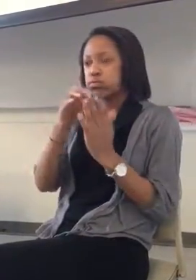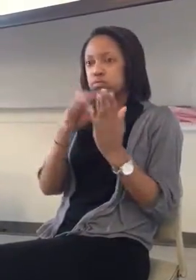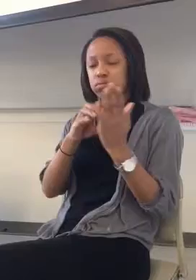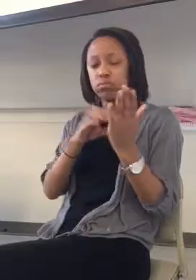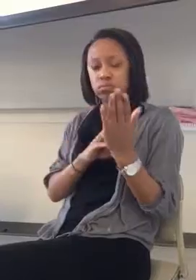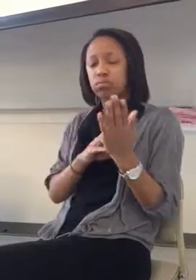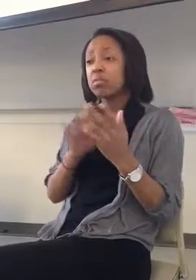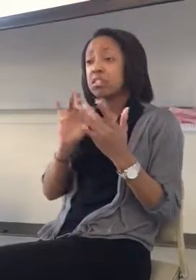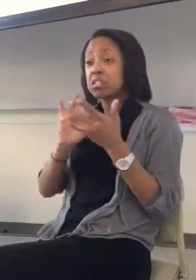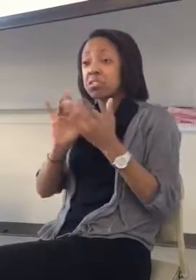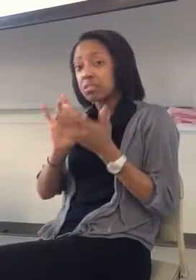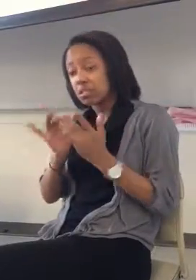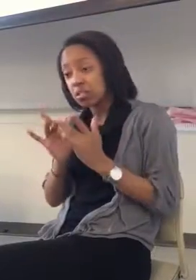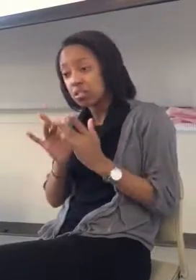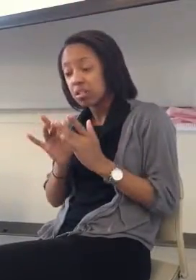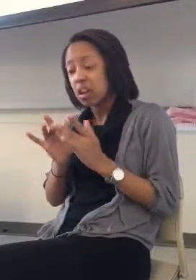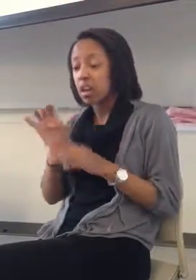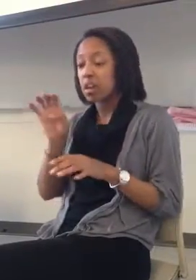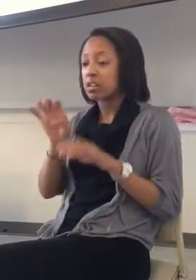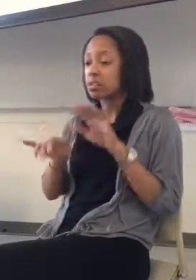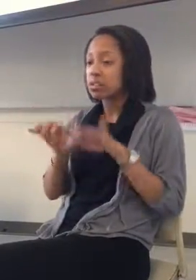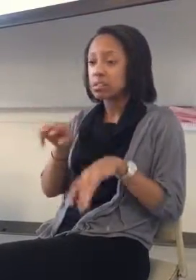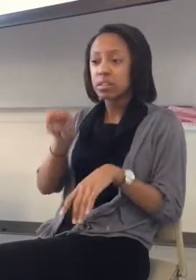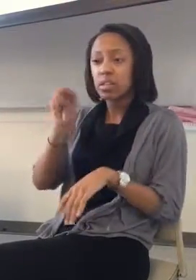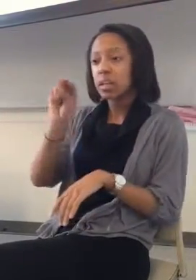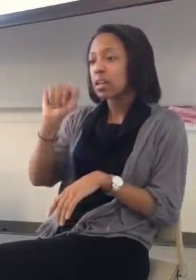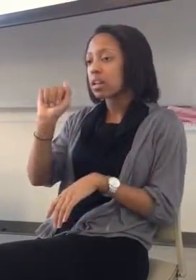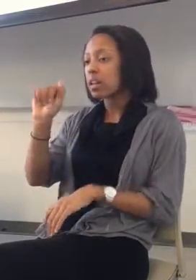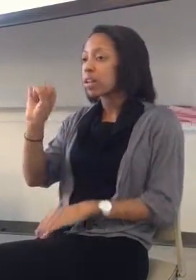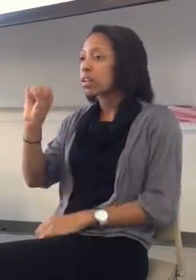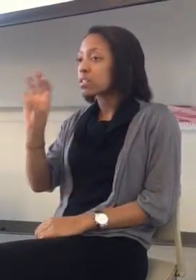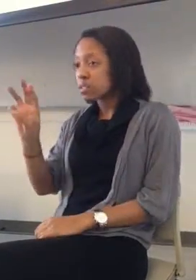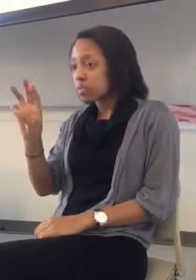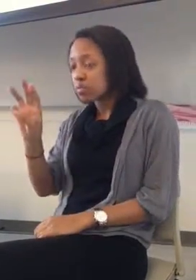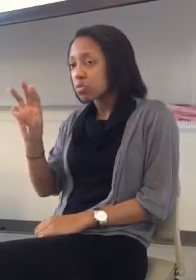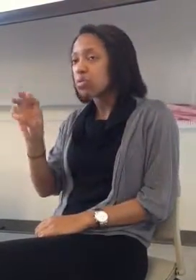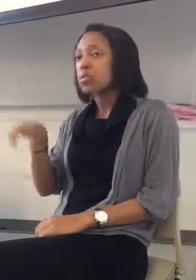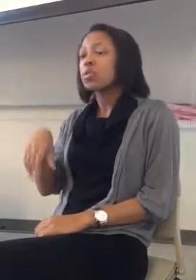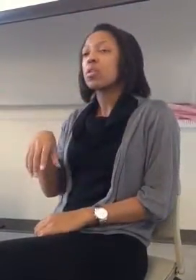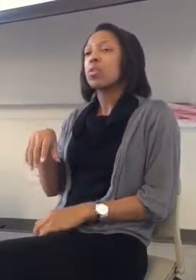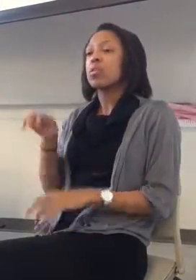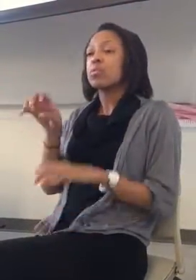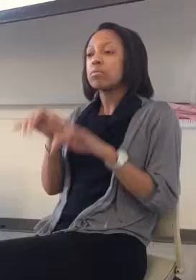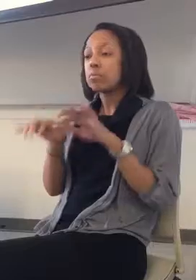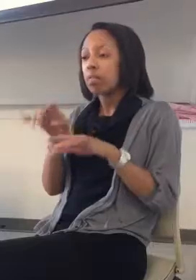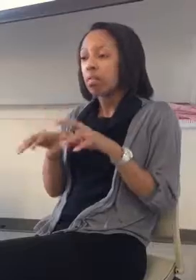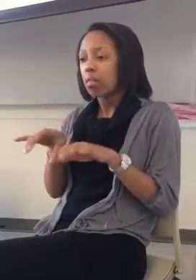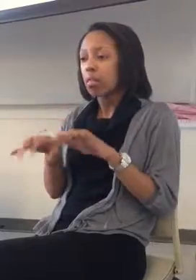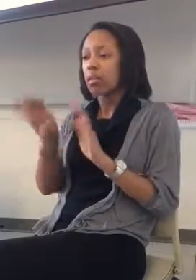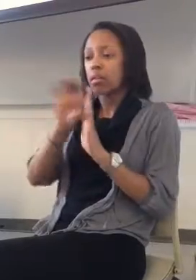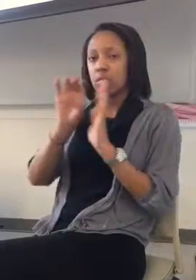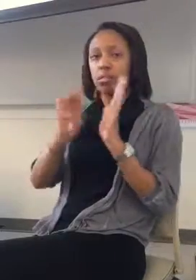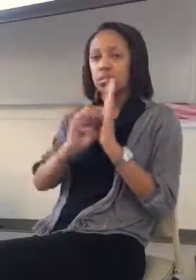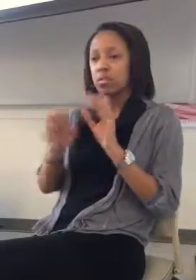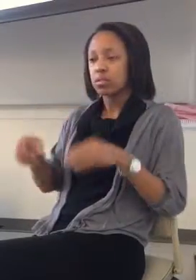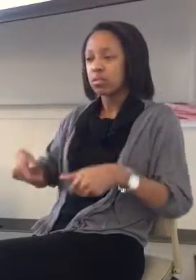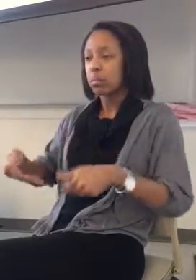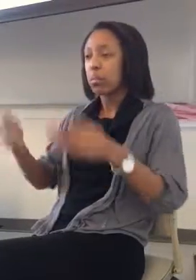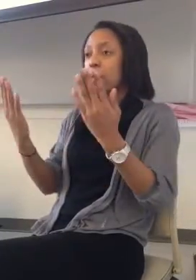can bring it up. Just type in NASW. That'll come up. Put in Code of Ethics, and the entire code will come up. You guys need to be